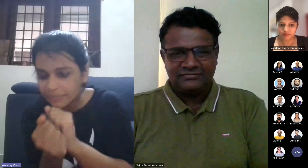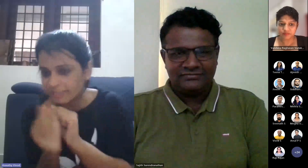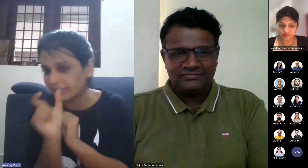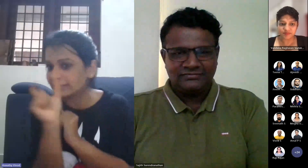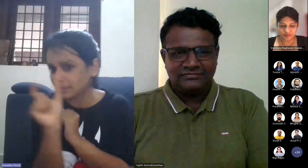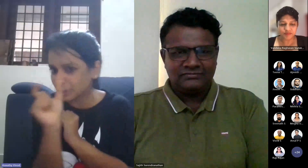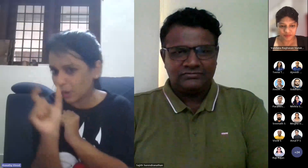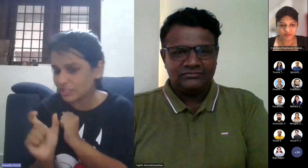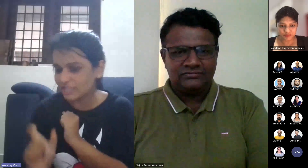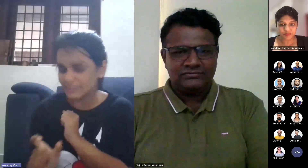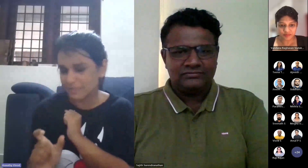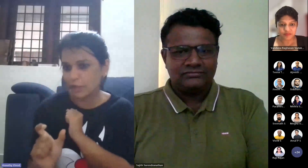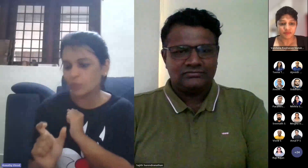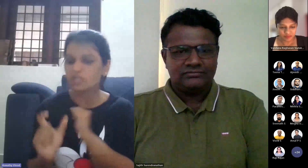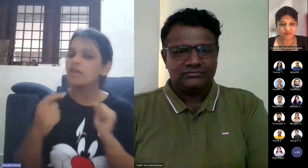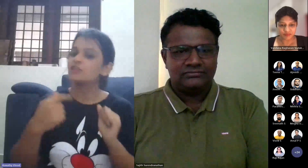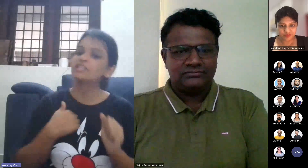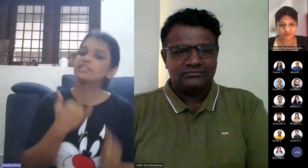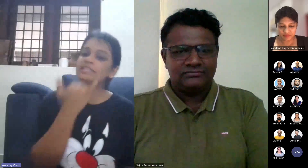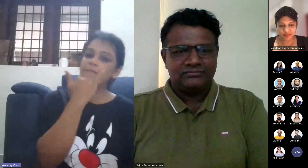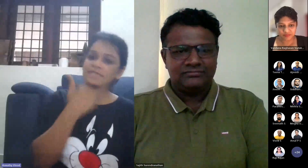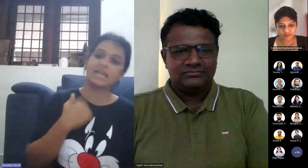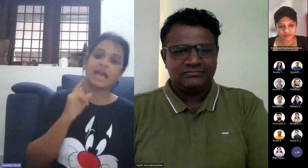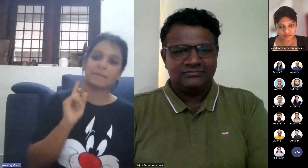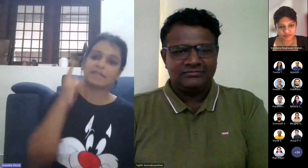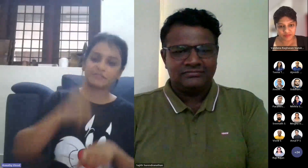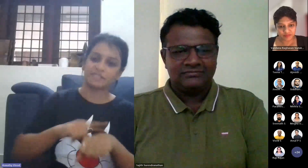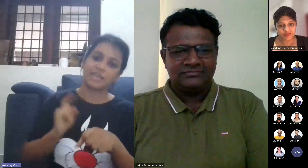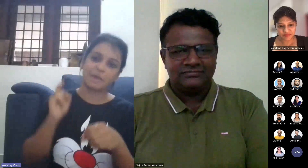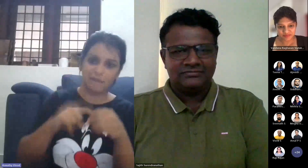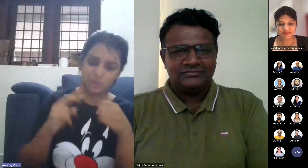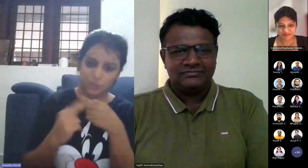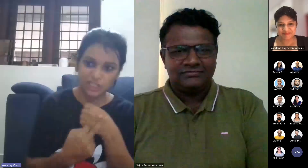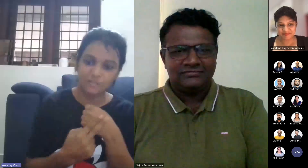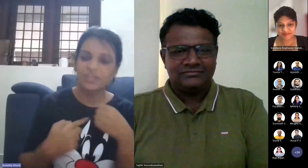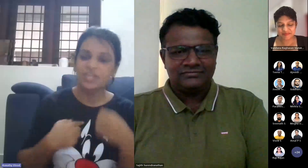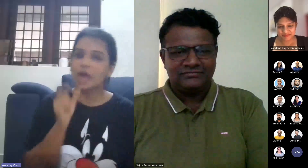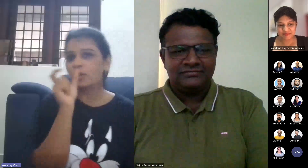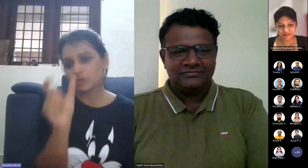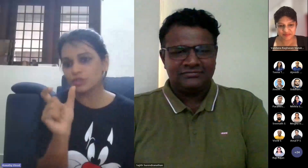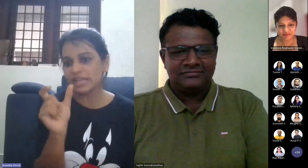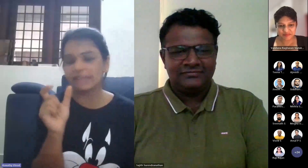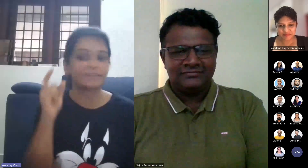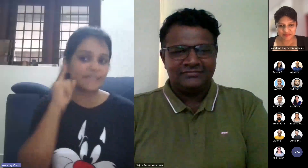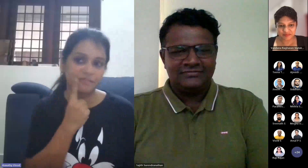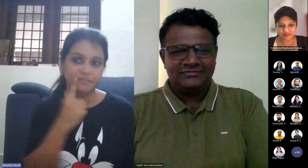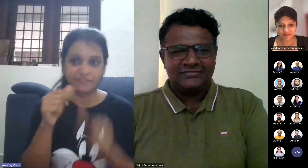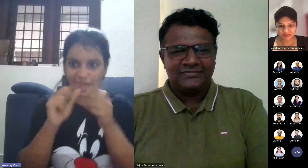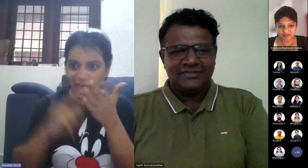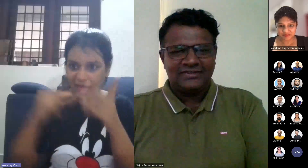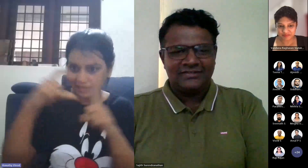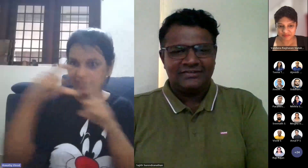you a little bit in the terminology that's being used. So this is the same mistake I made the first time I went to Niche. So I also said